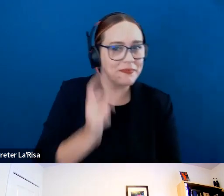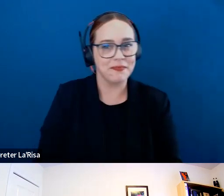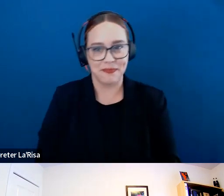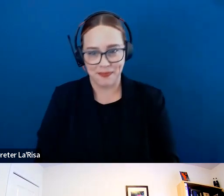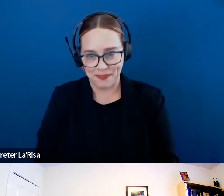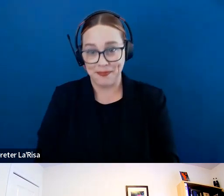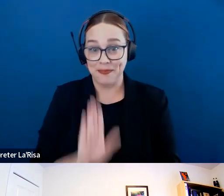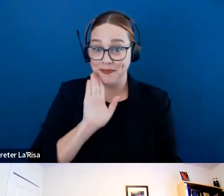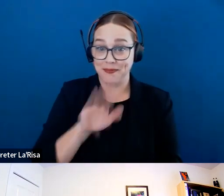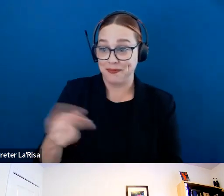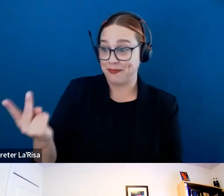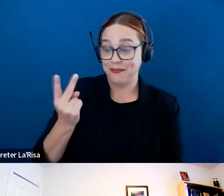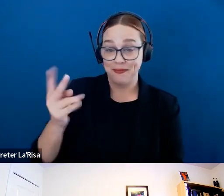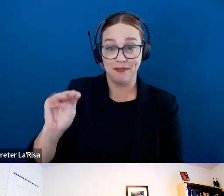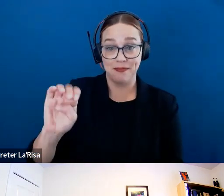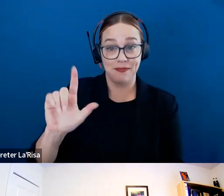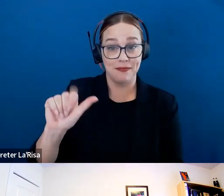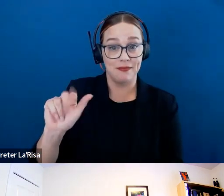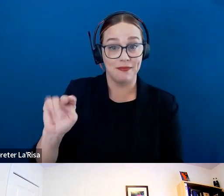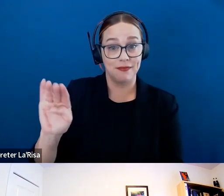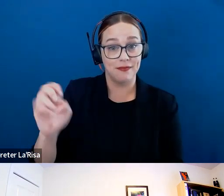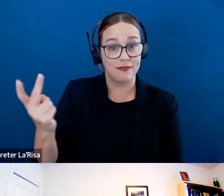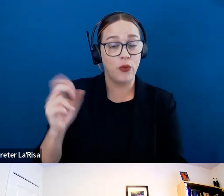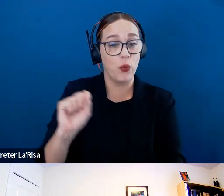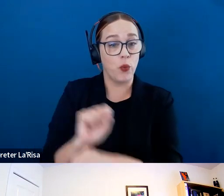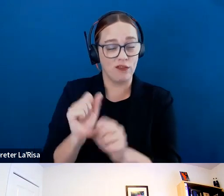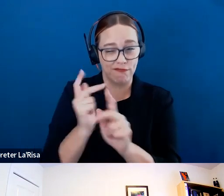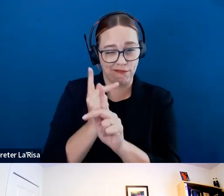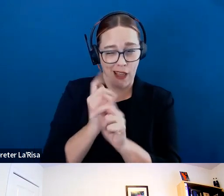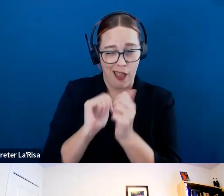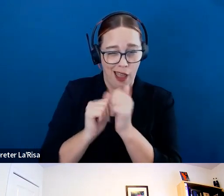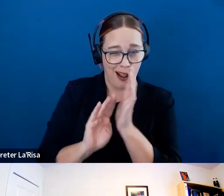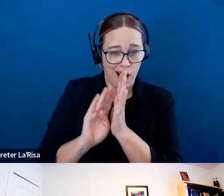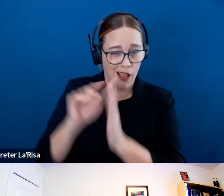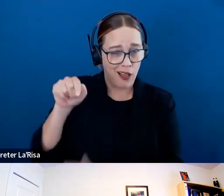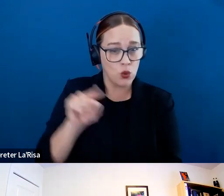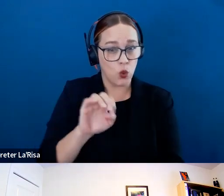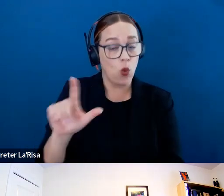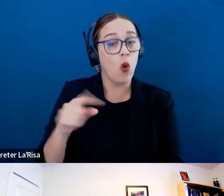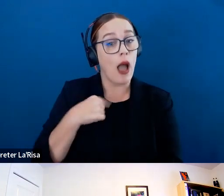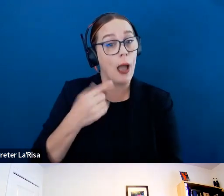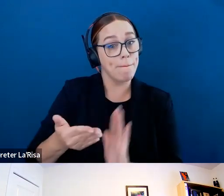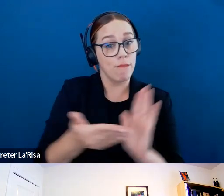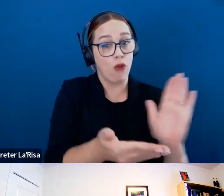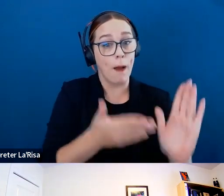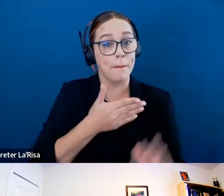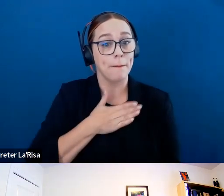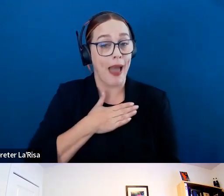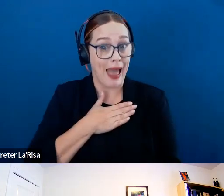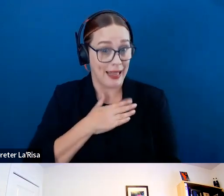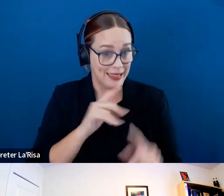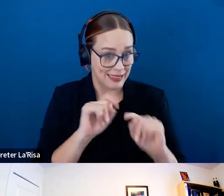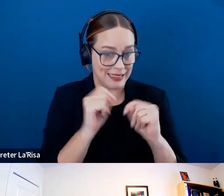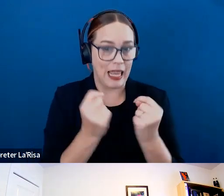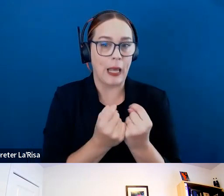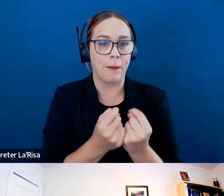and I were working on this tool, I actually brought this tool to my team at Able SC because I